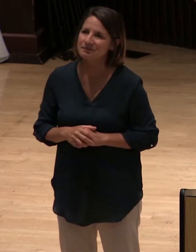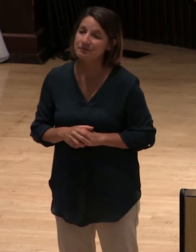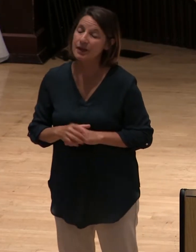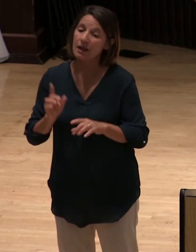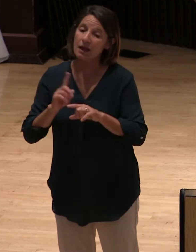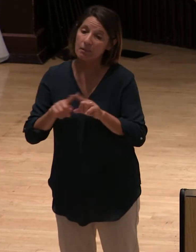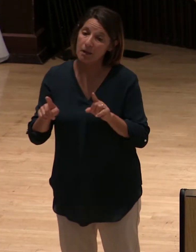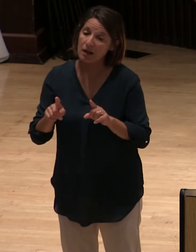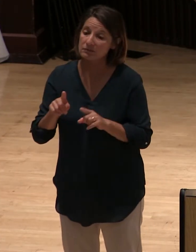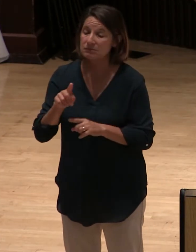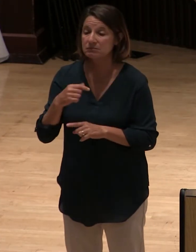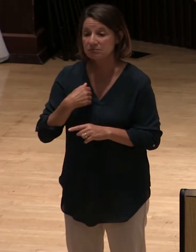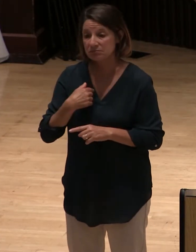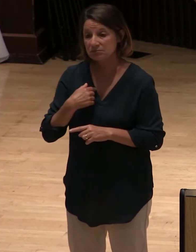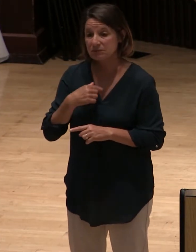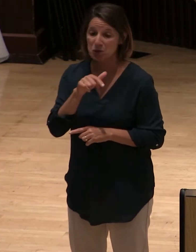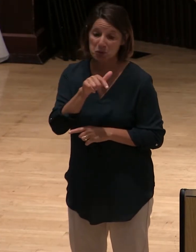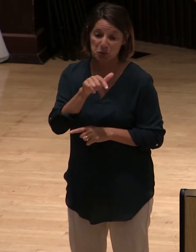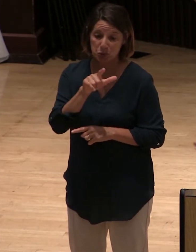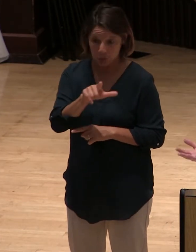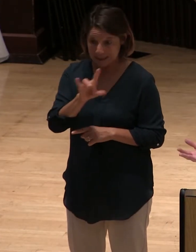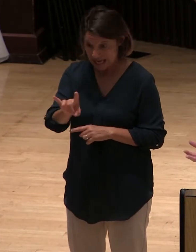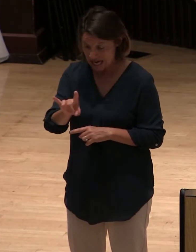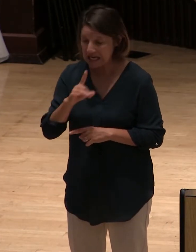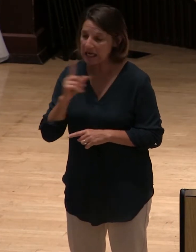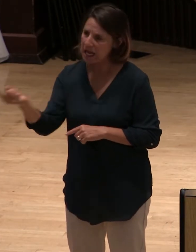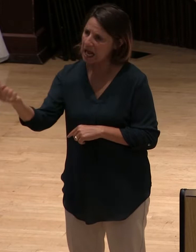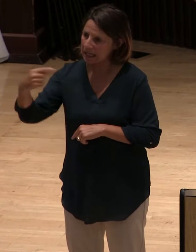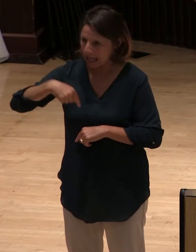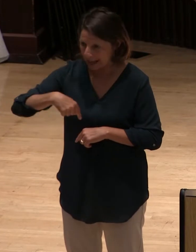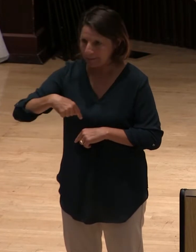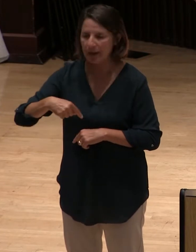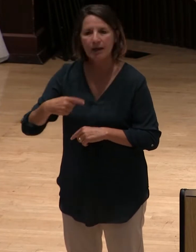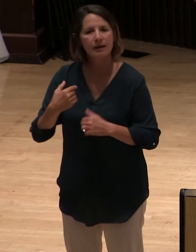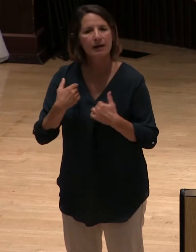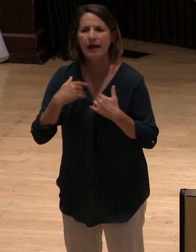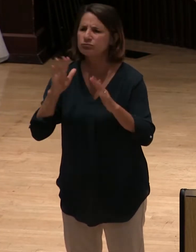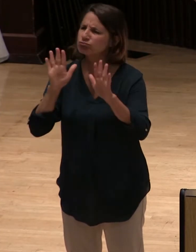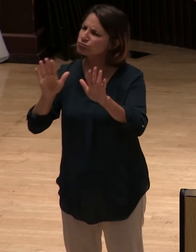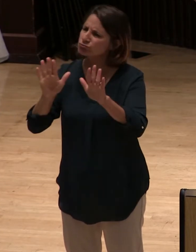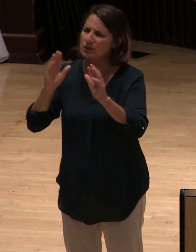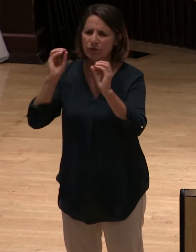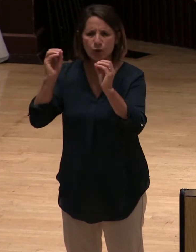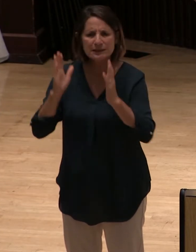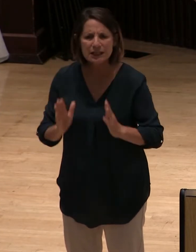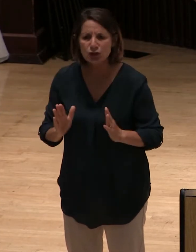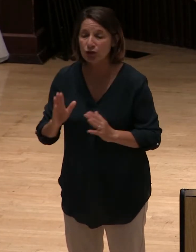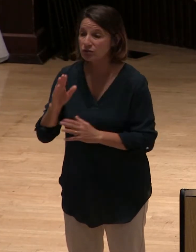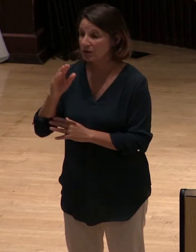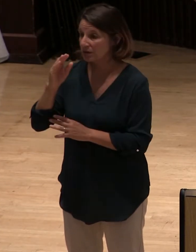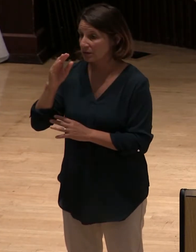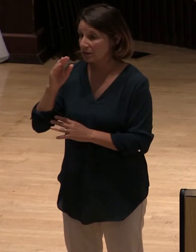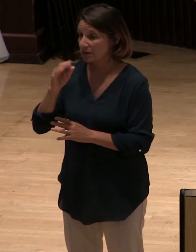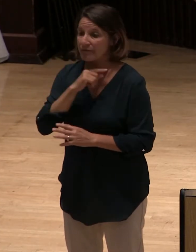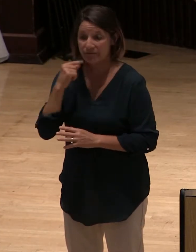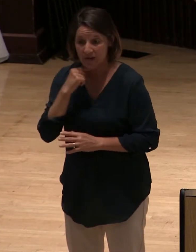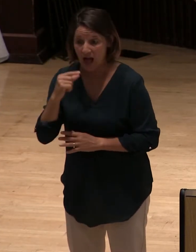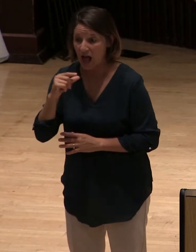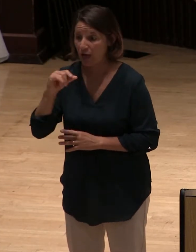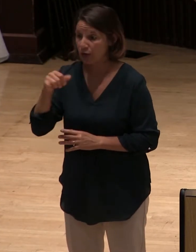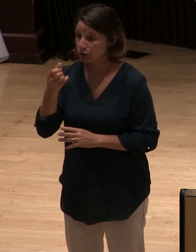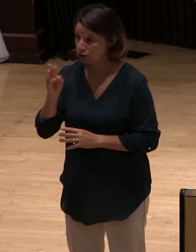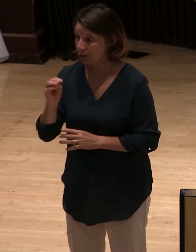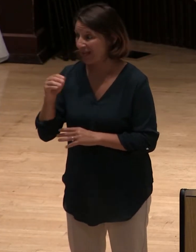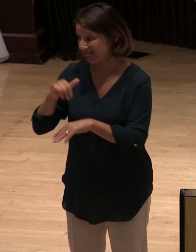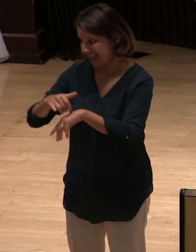But I was 28 years old, and I came and had great teachers. I had Father Jim, who at the time was 35